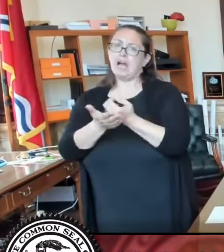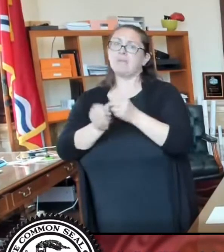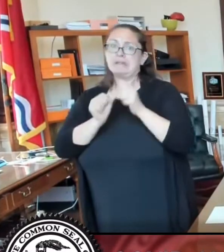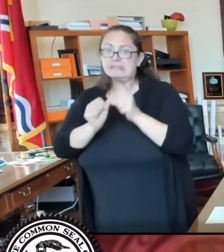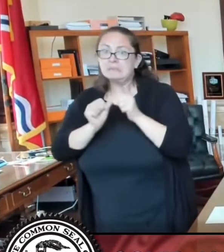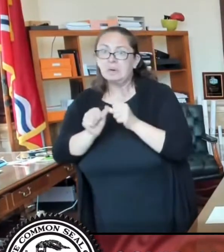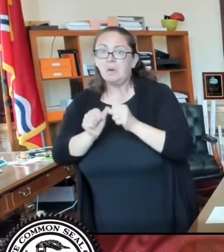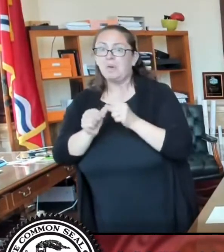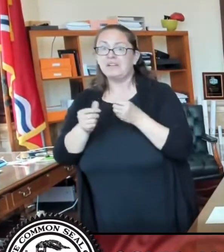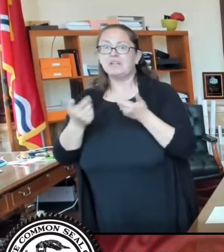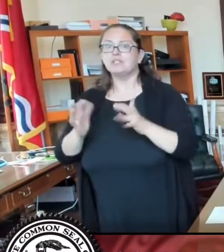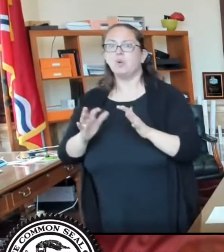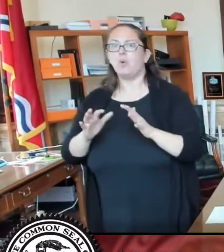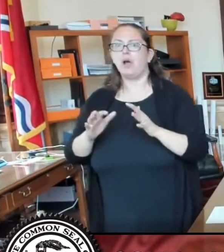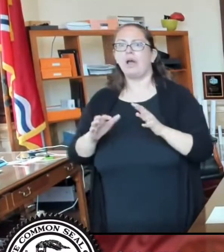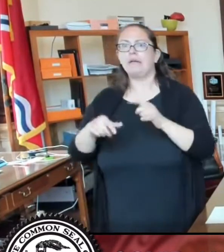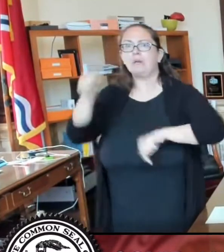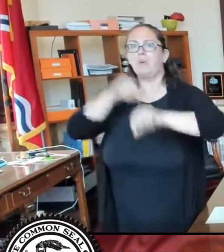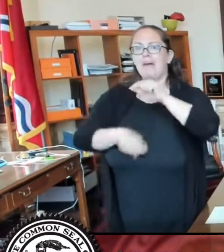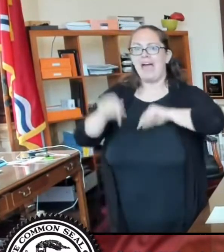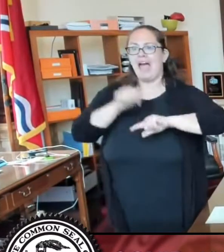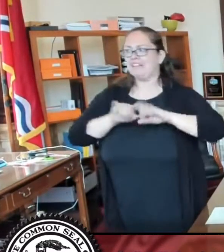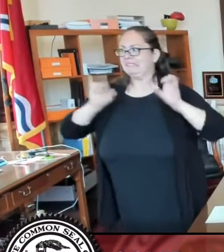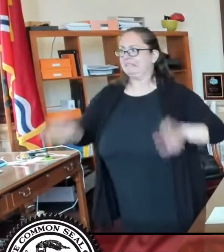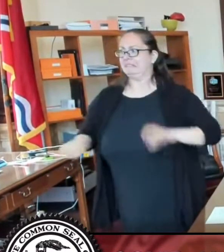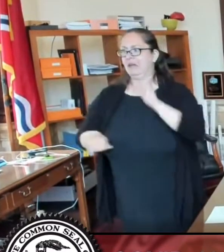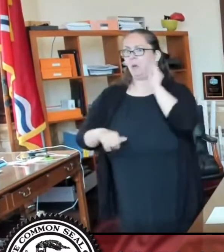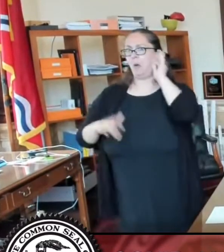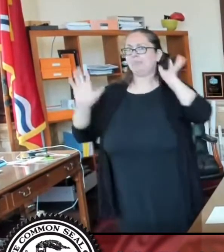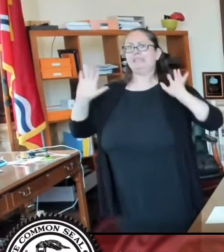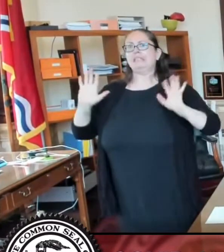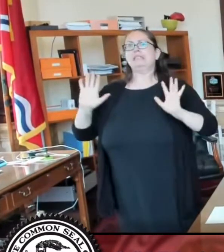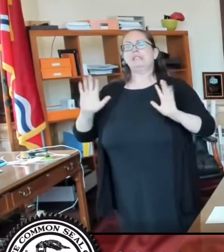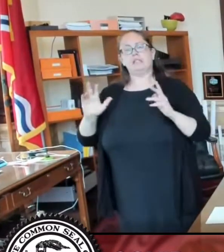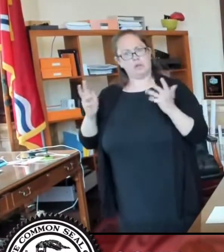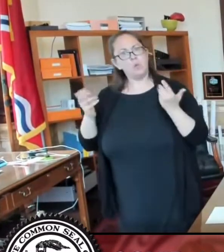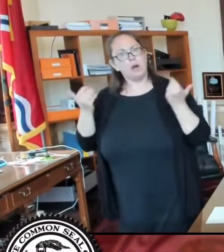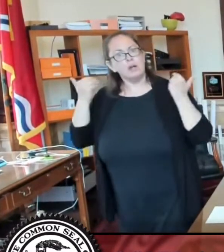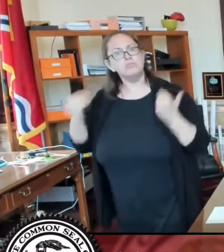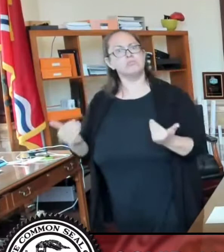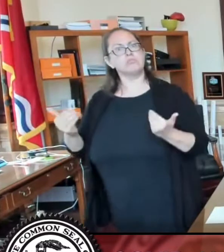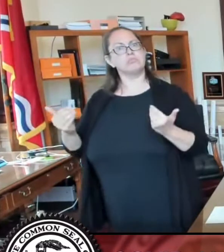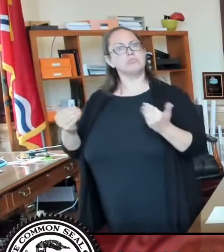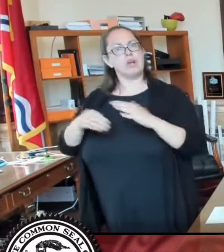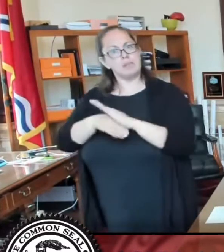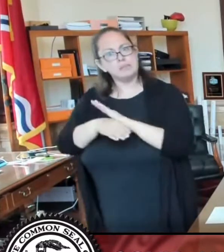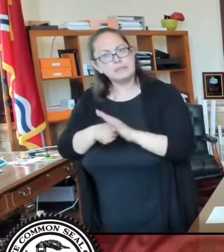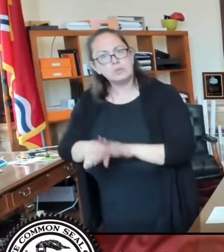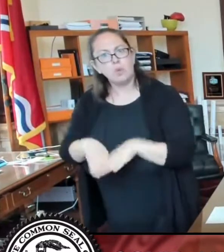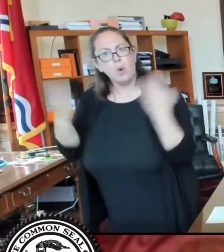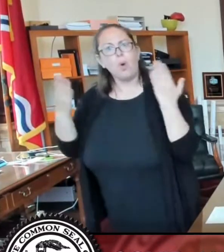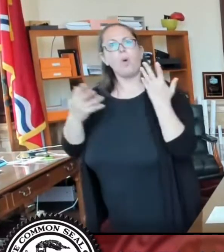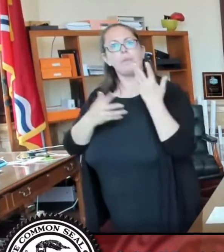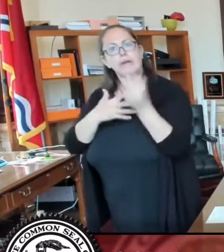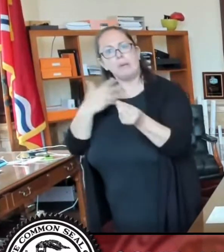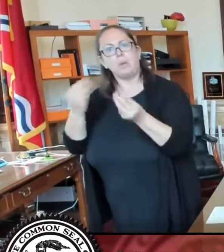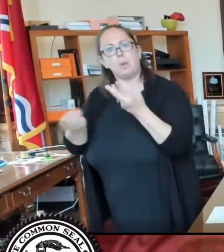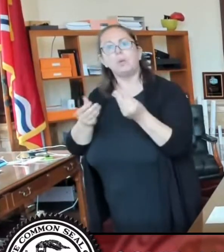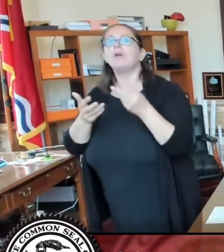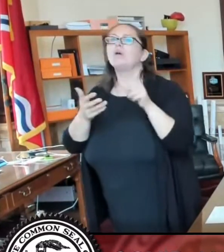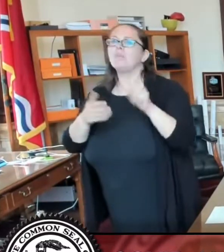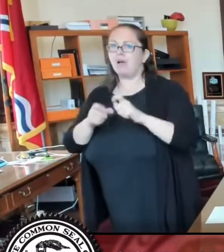us want to pull back on the restrictions on business, we have to wear a mask. We've got to take these